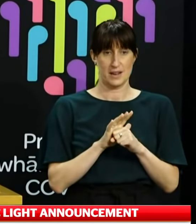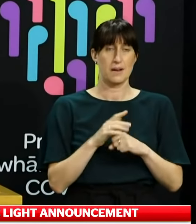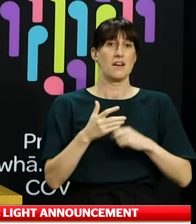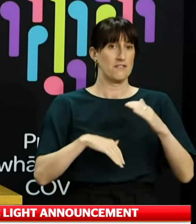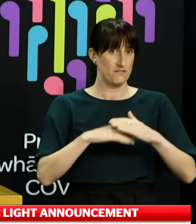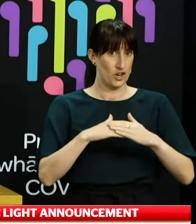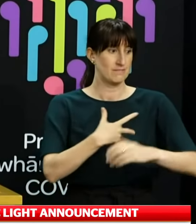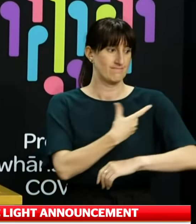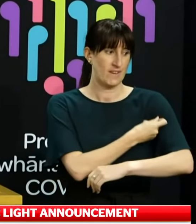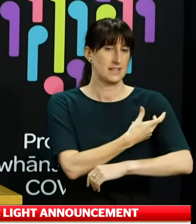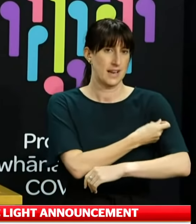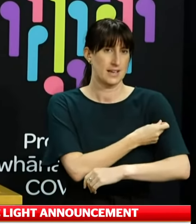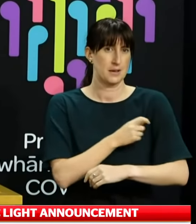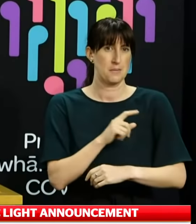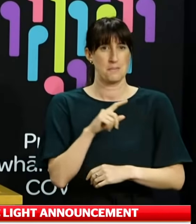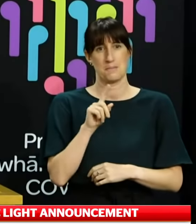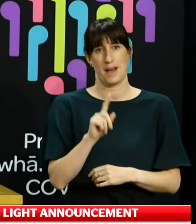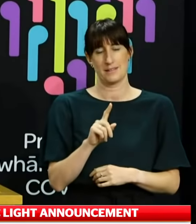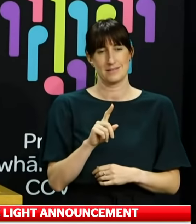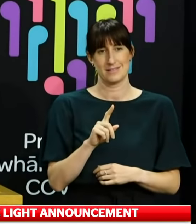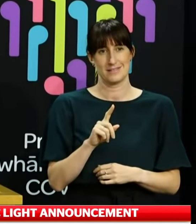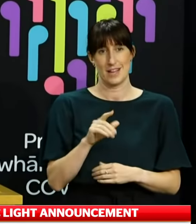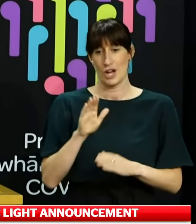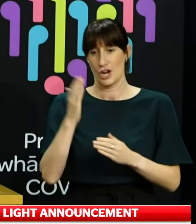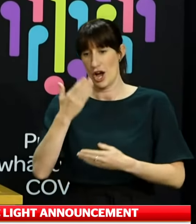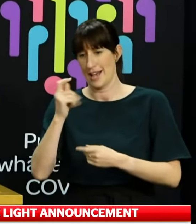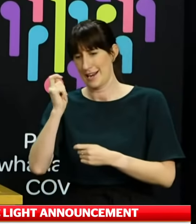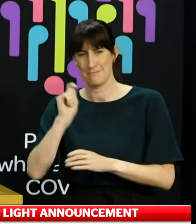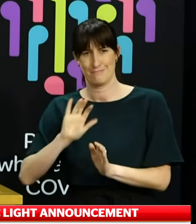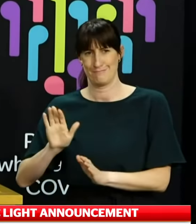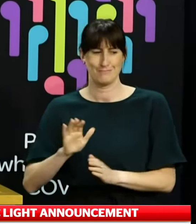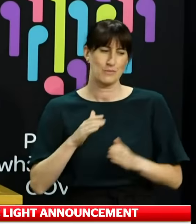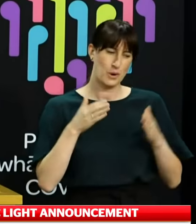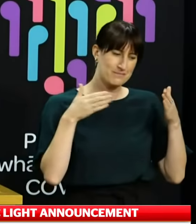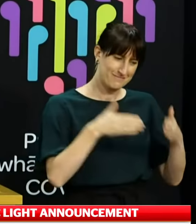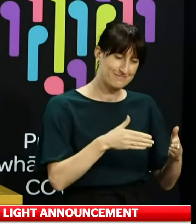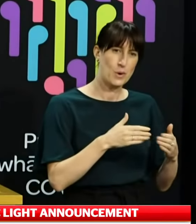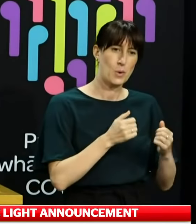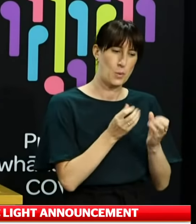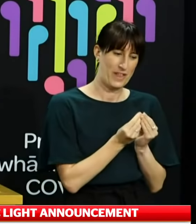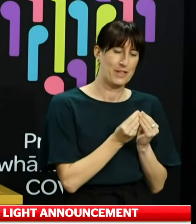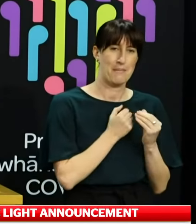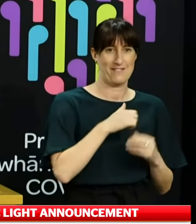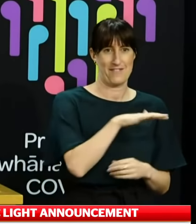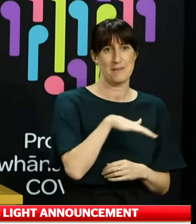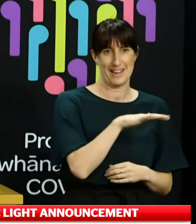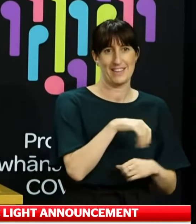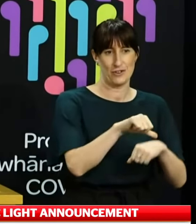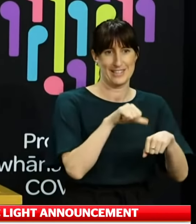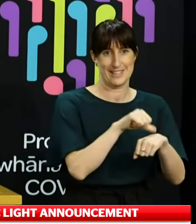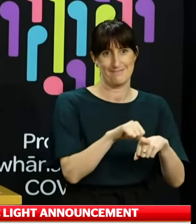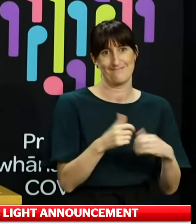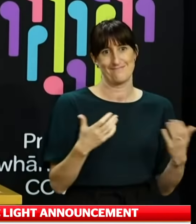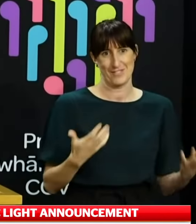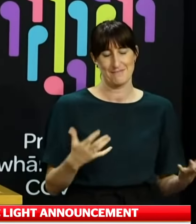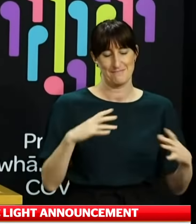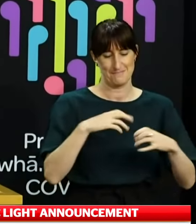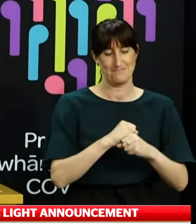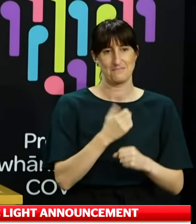that, I'm just looking forward to spending a bit of time with my family over the Easter break. So, all right, thanks very much, everybody.